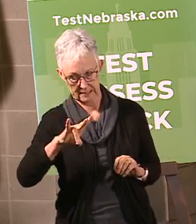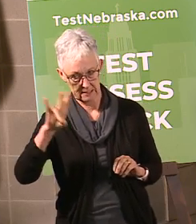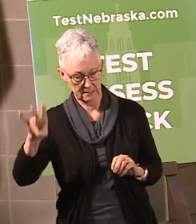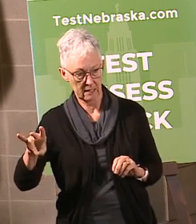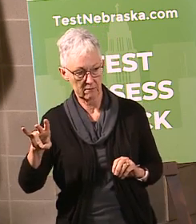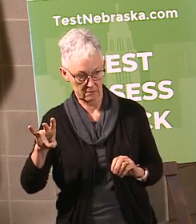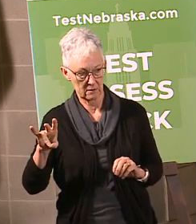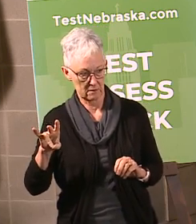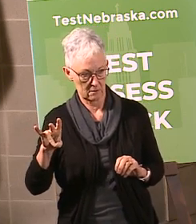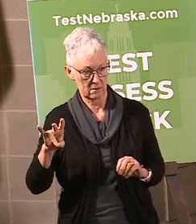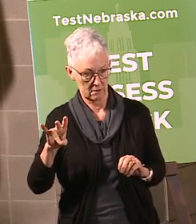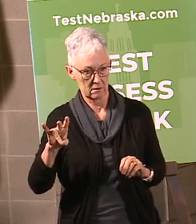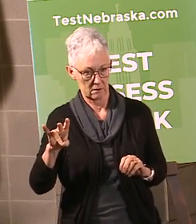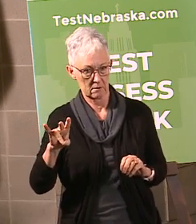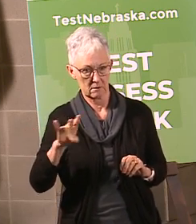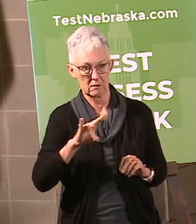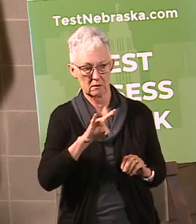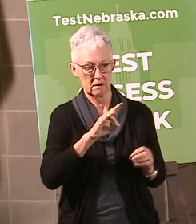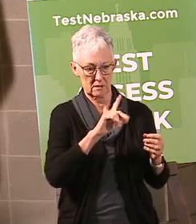402-207-9377. Let me give that phone number again.